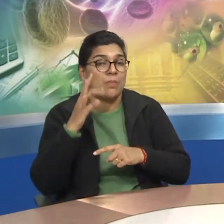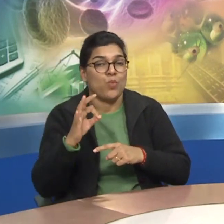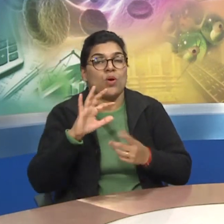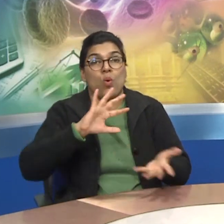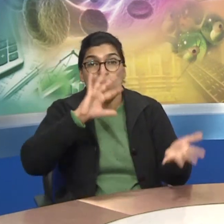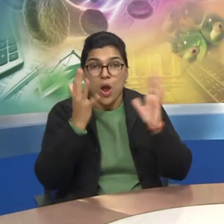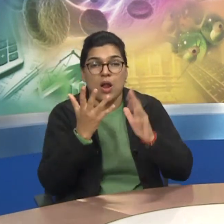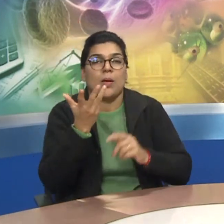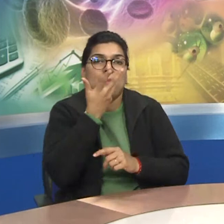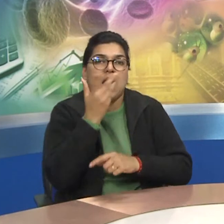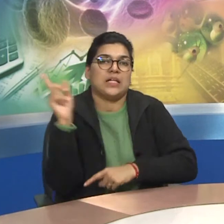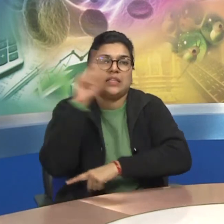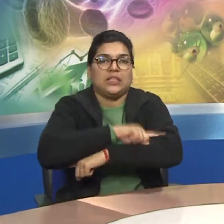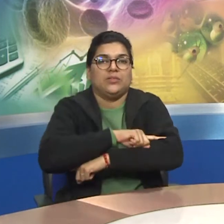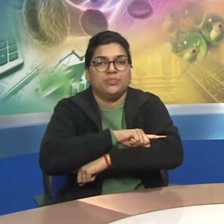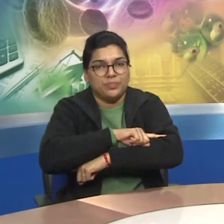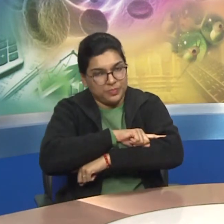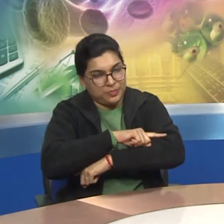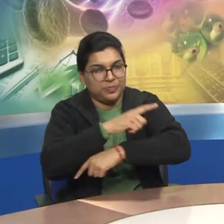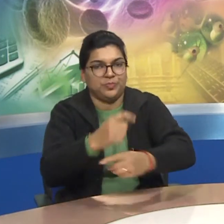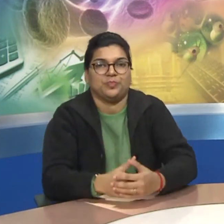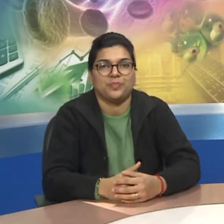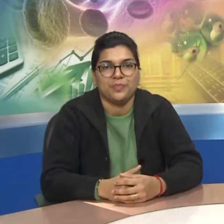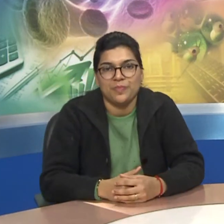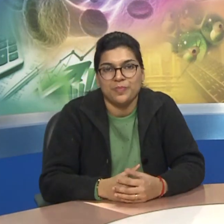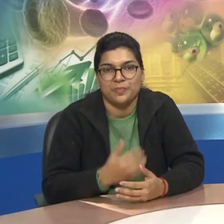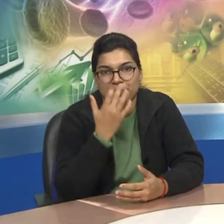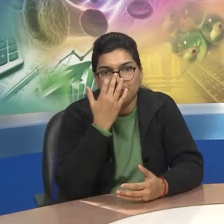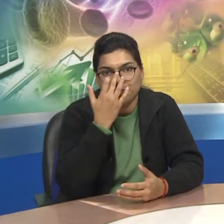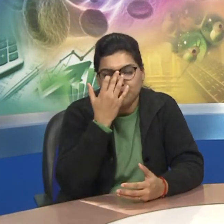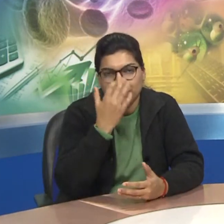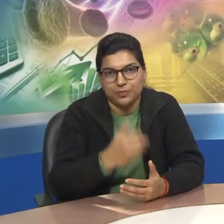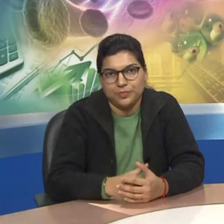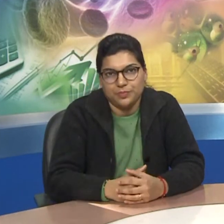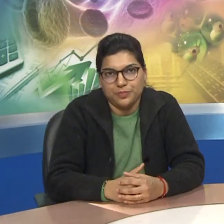So this day is celebrated as World Water Day.